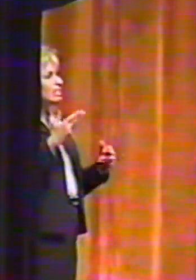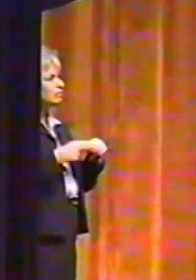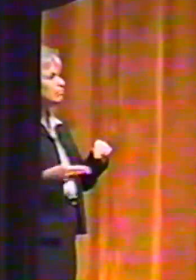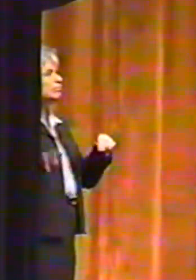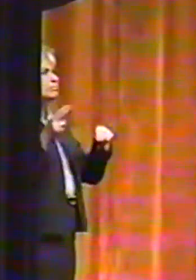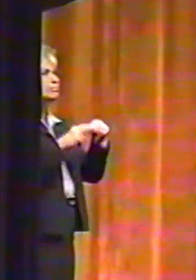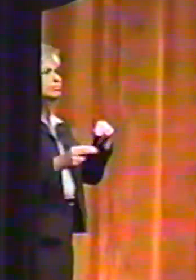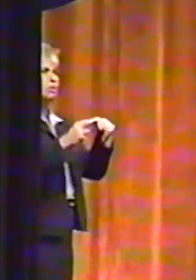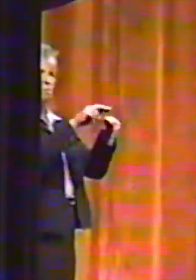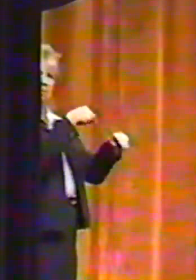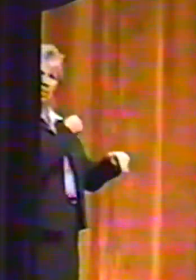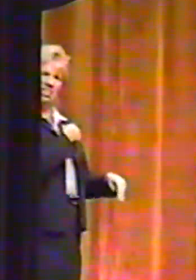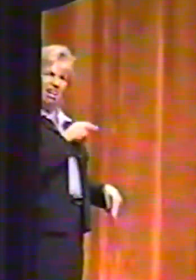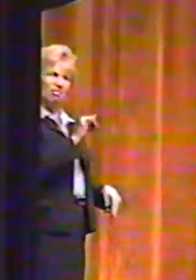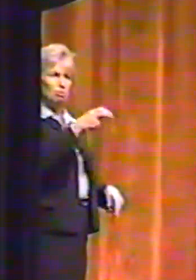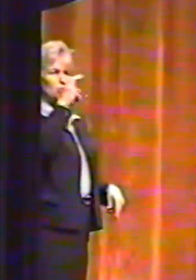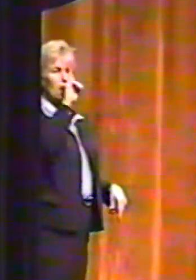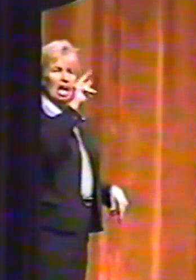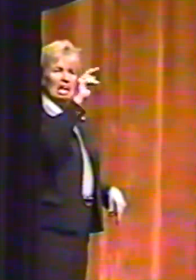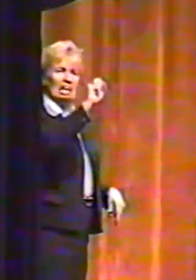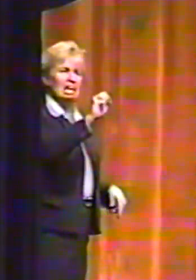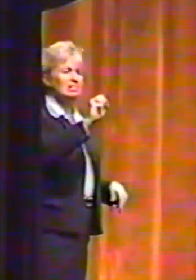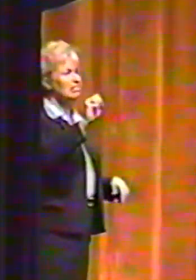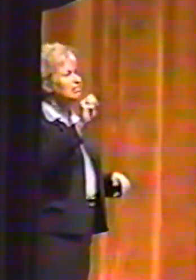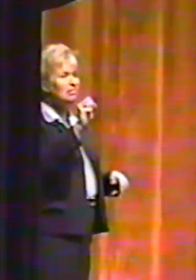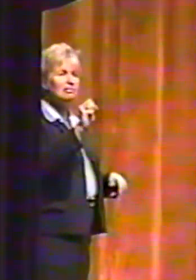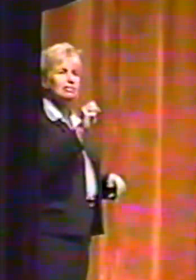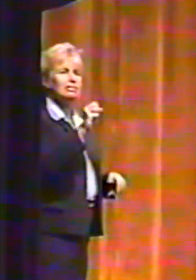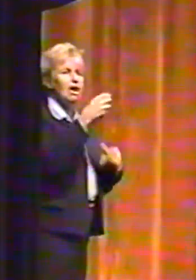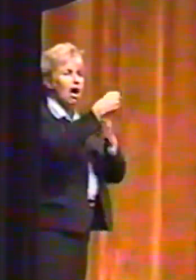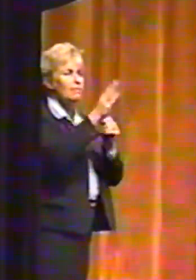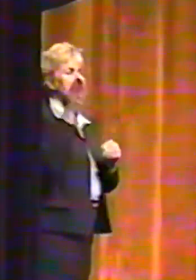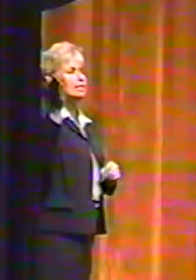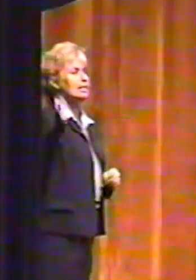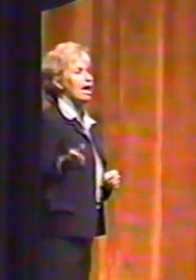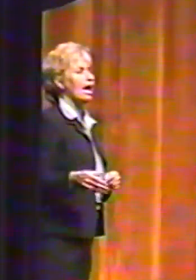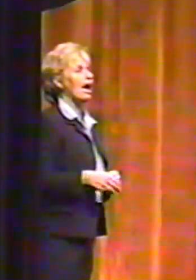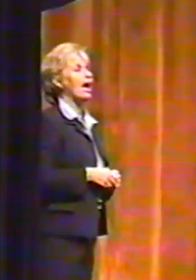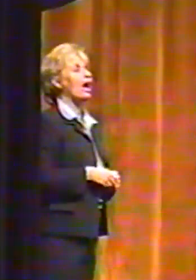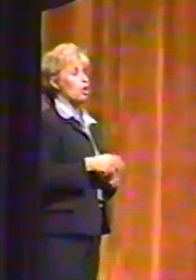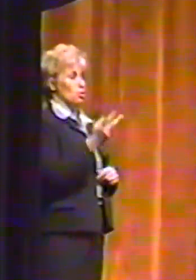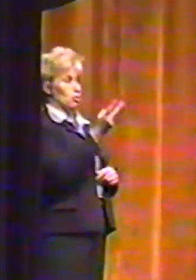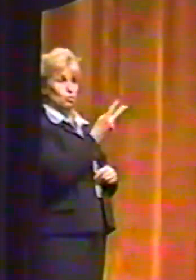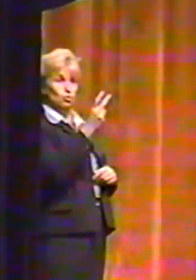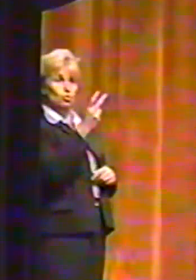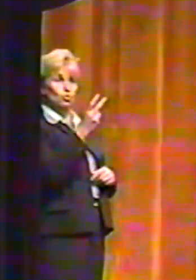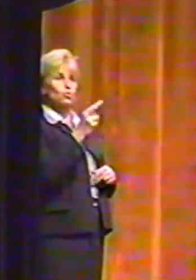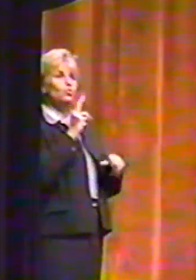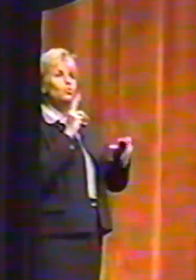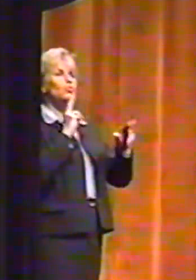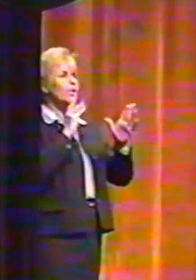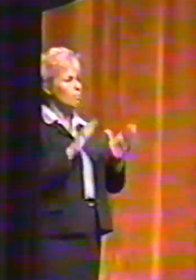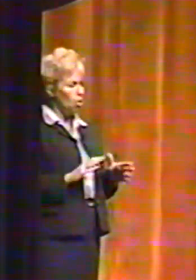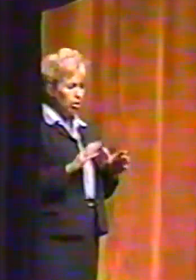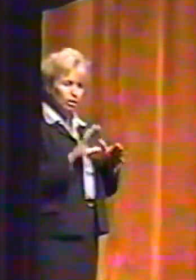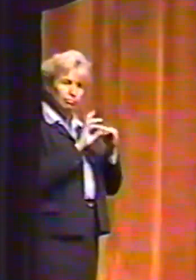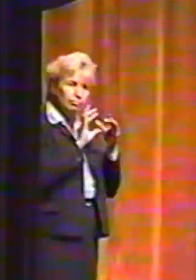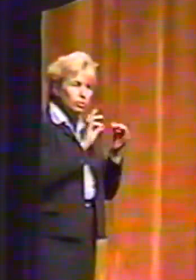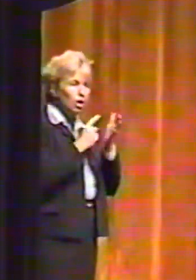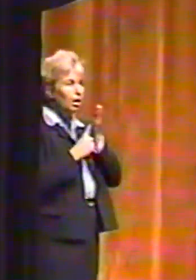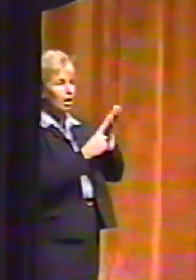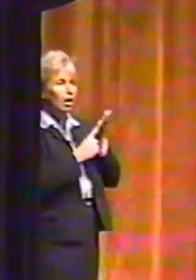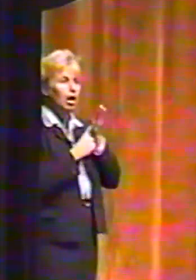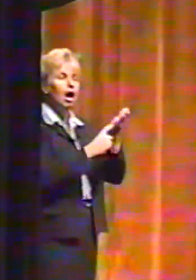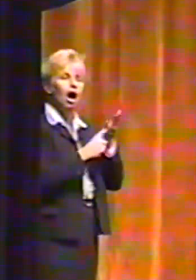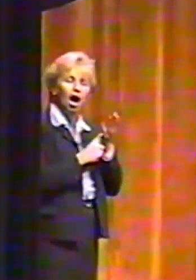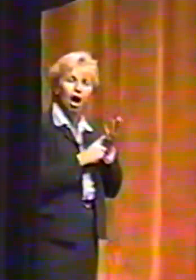INS office there. Rich and Julie began talking among the two of them, and they began to realize that every time they did a story, they would hear more and more problems